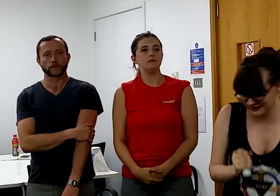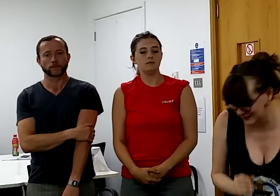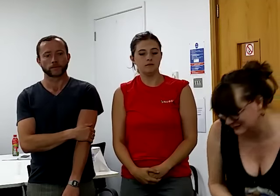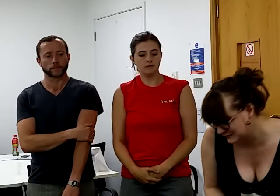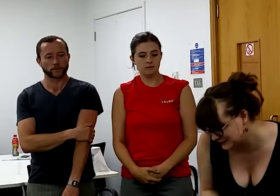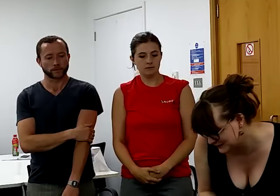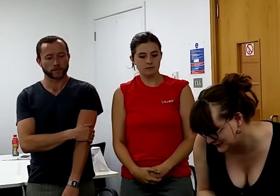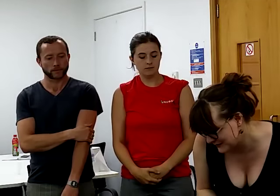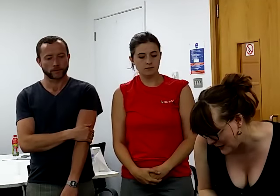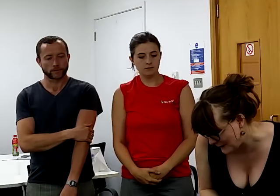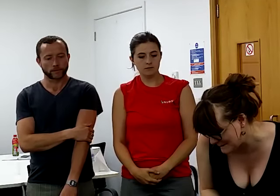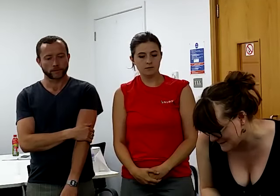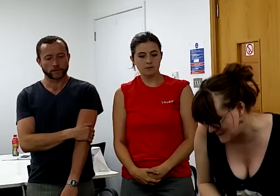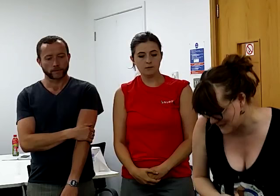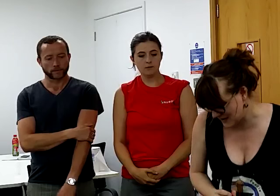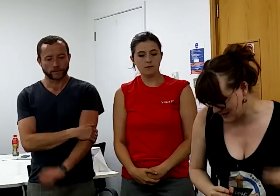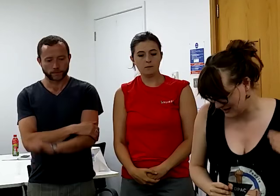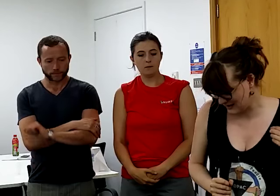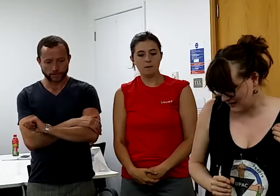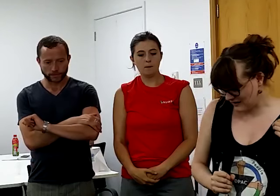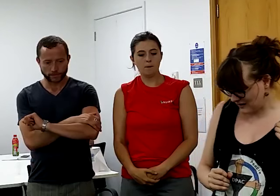interpreters.